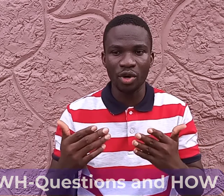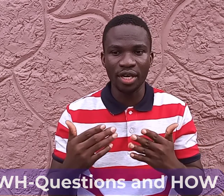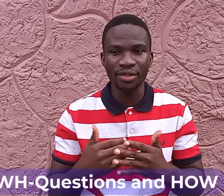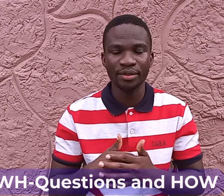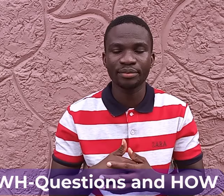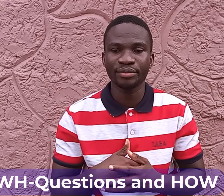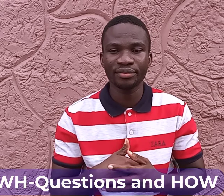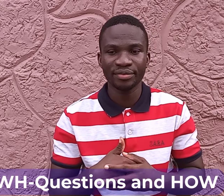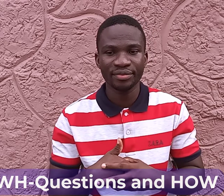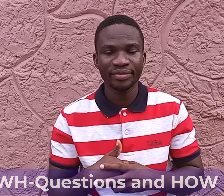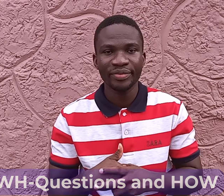words.